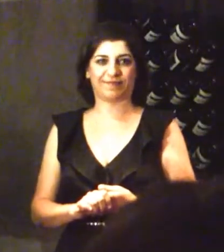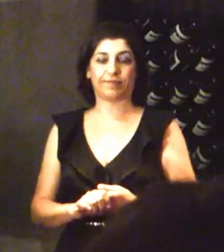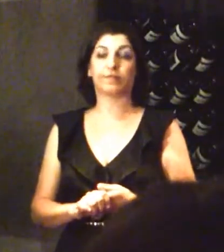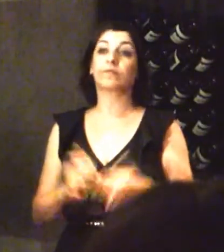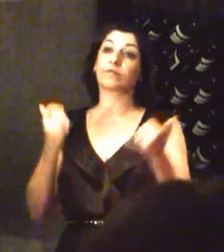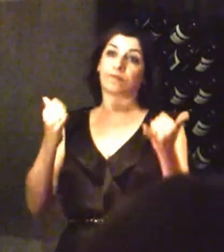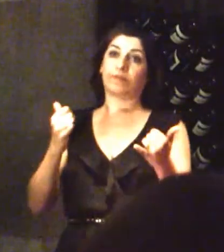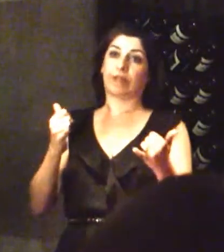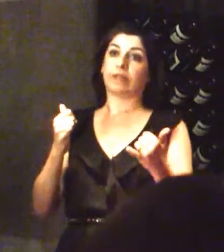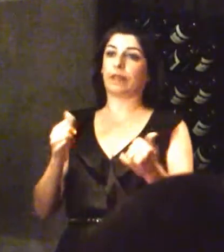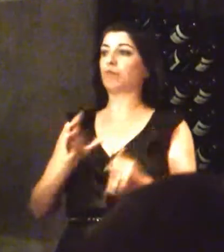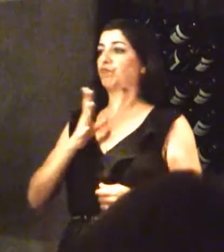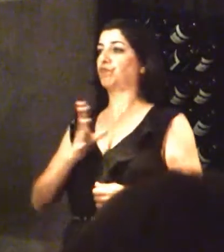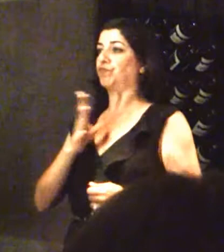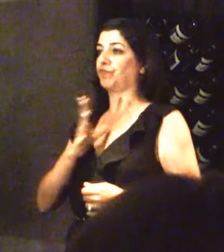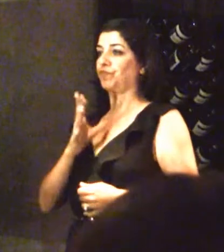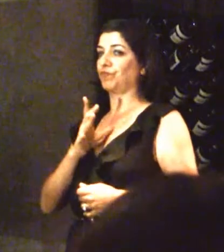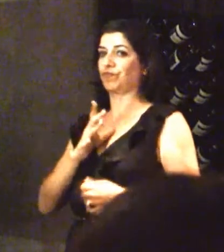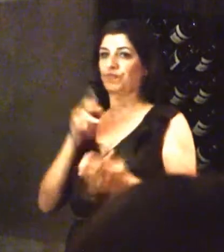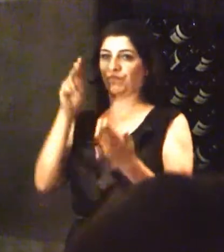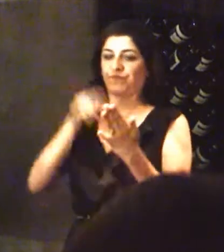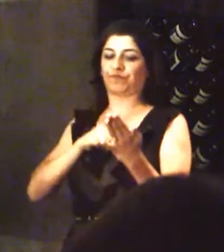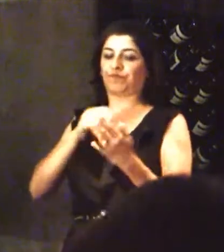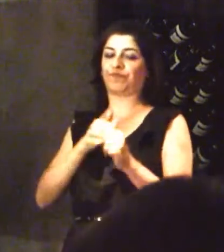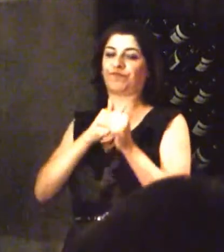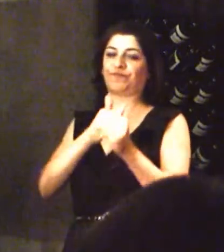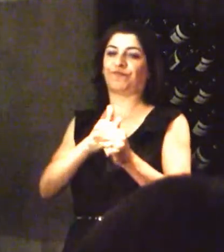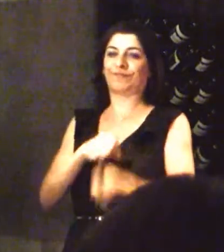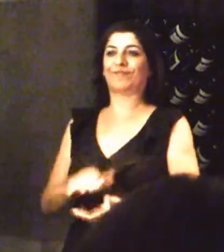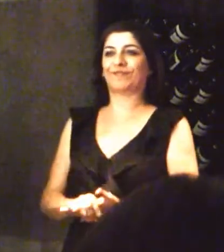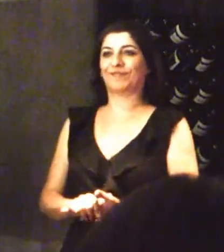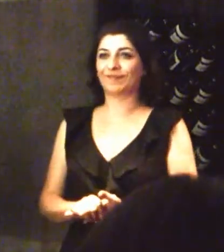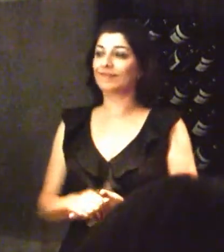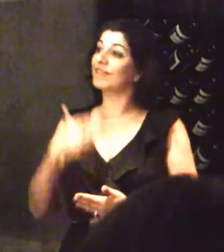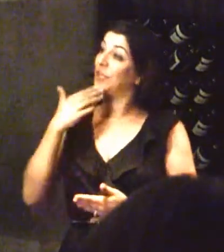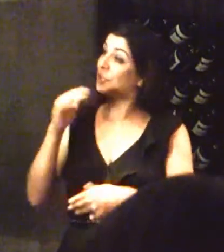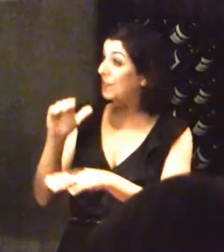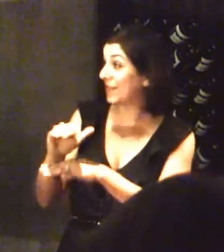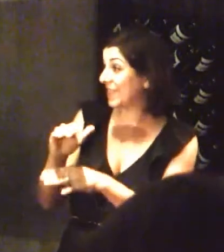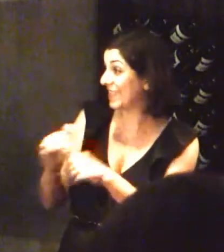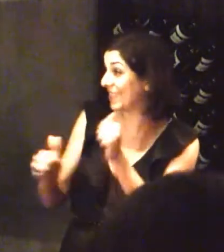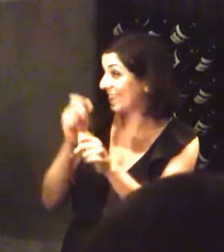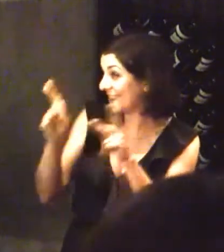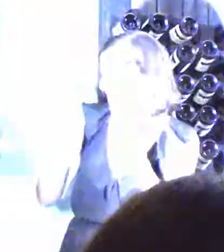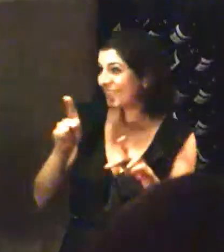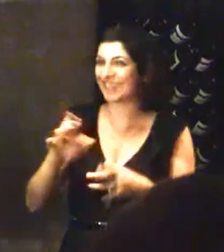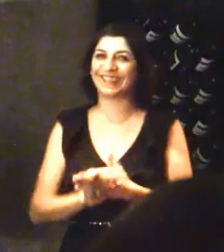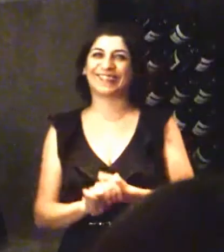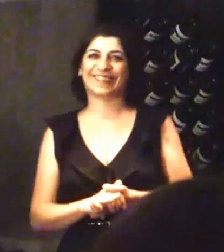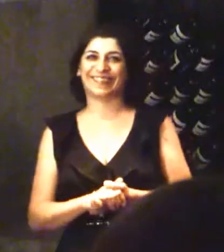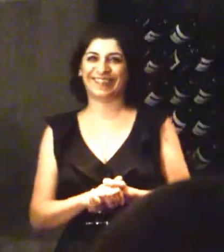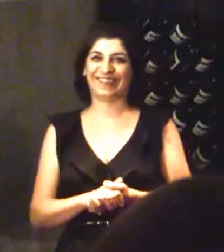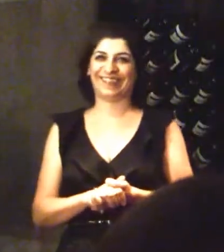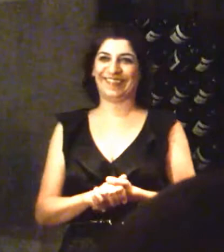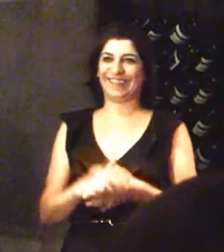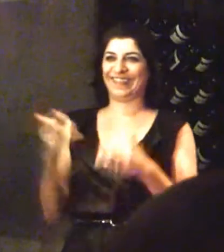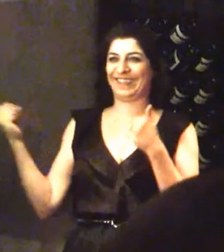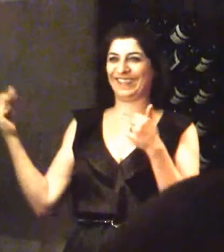Okay, now I'm gonna get all proper and say what I'm supposed to say. Good evening, everyone.